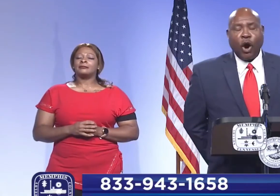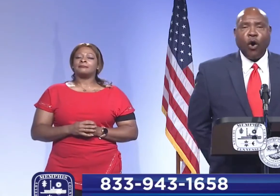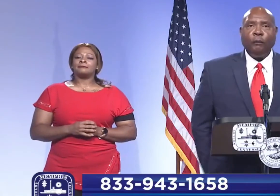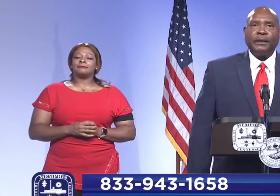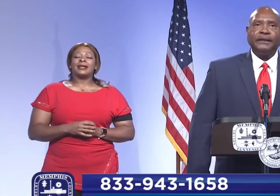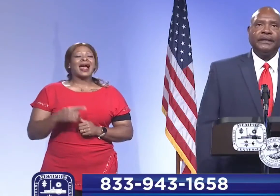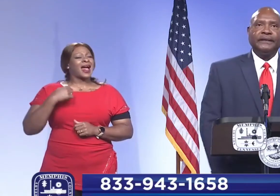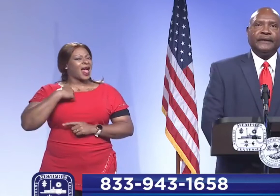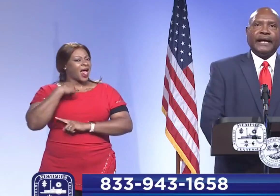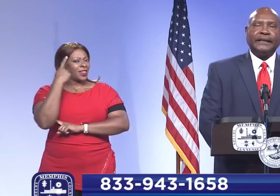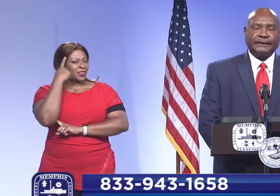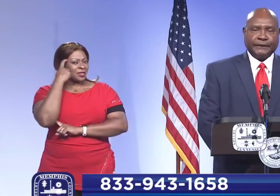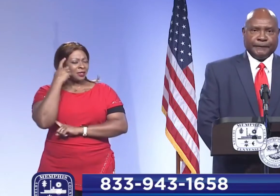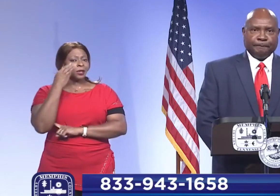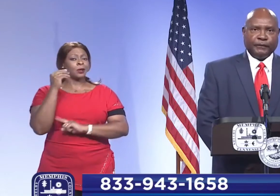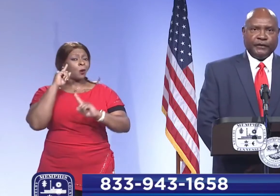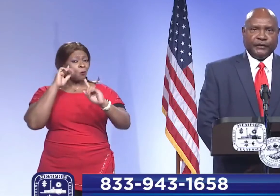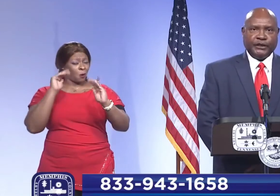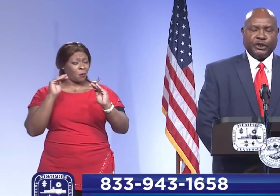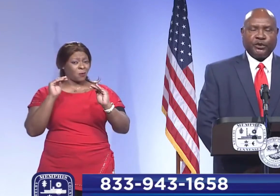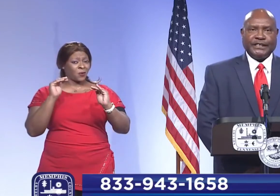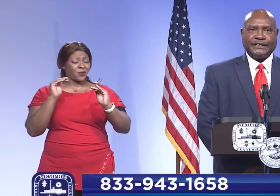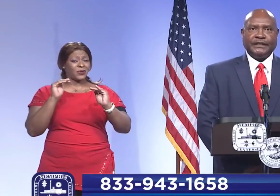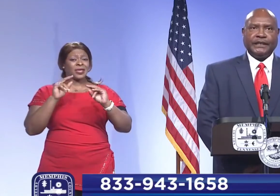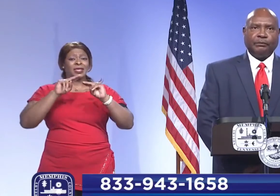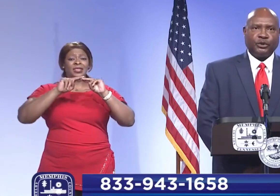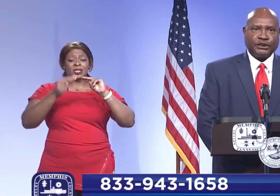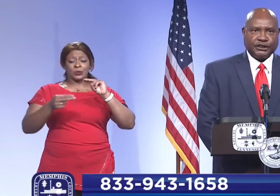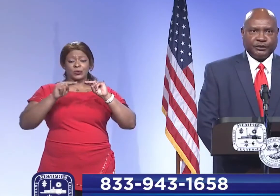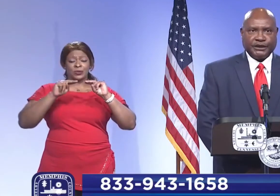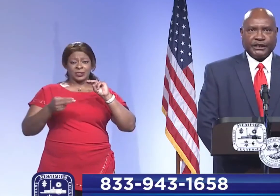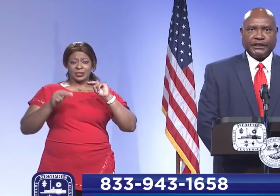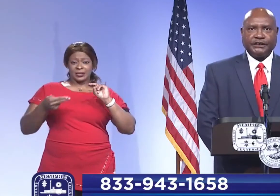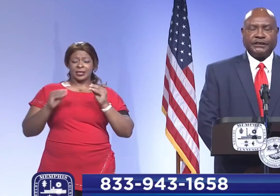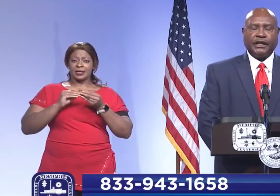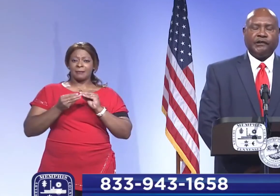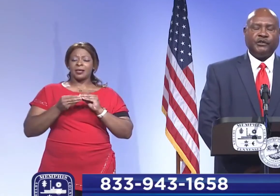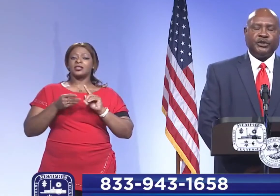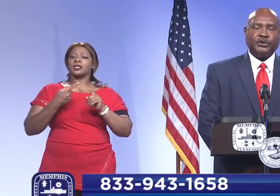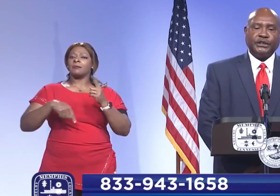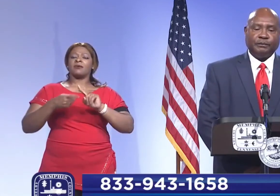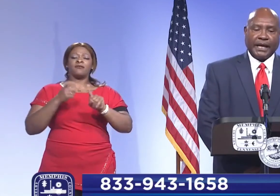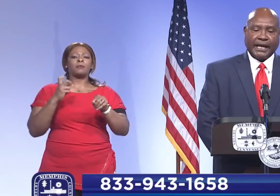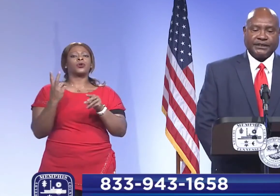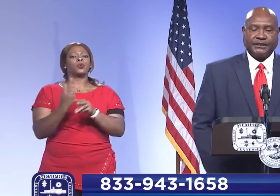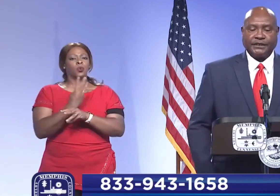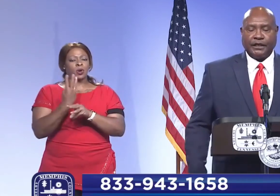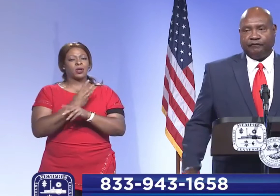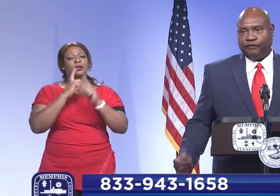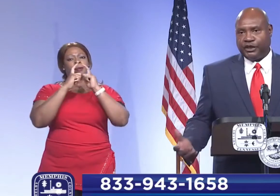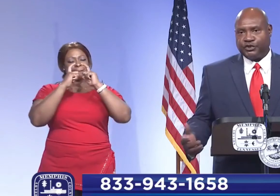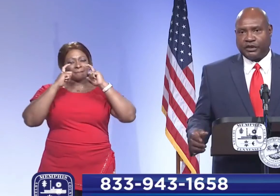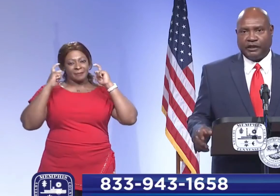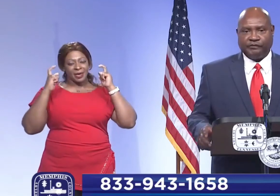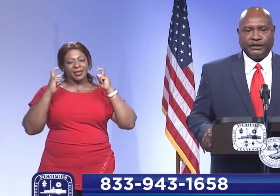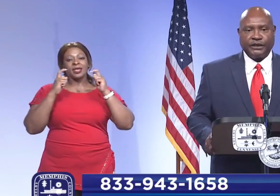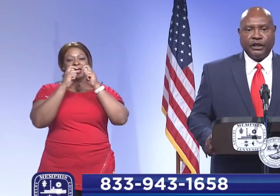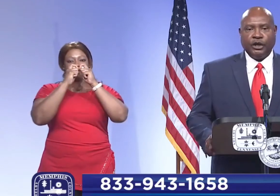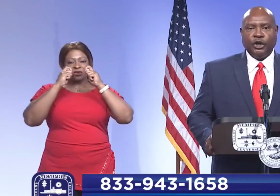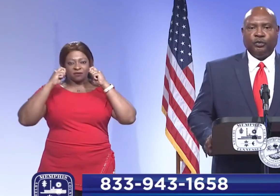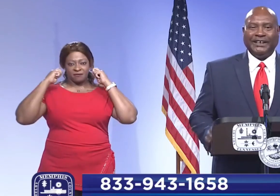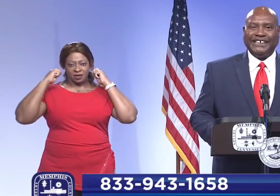I'm hoping that the decrease in numbers as a result of using masks and facial